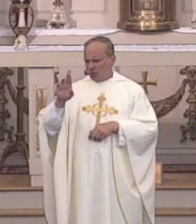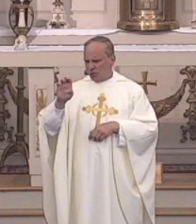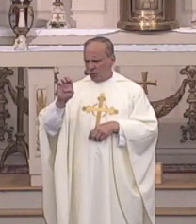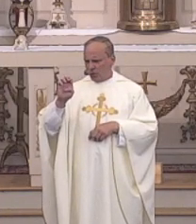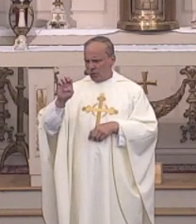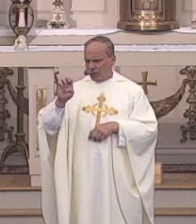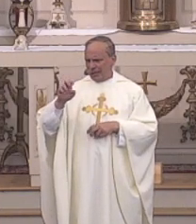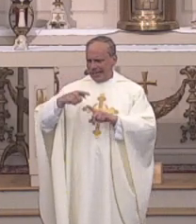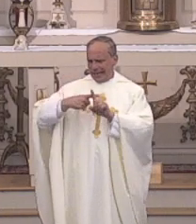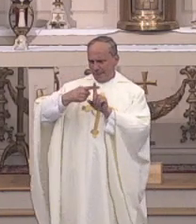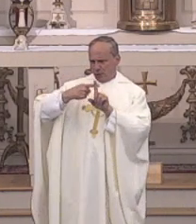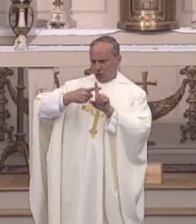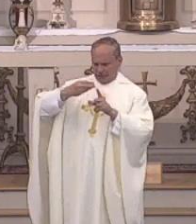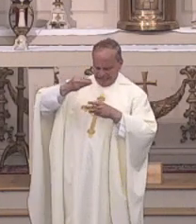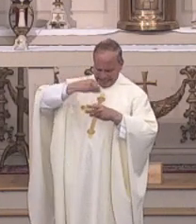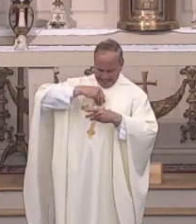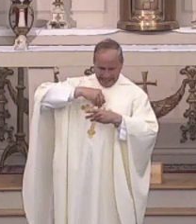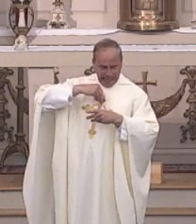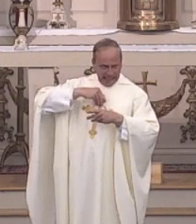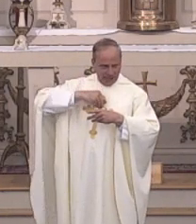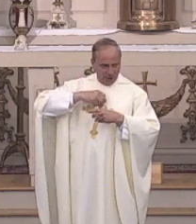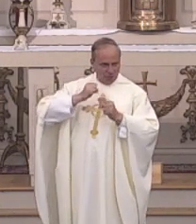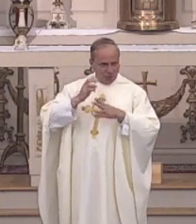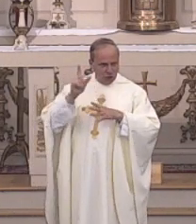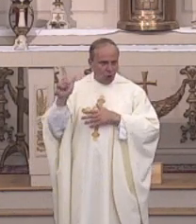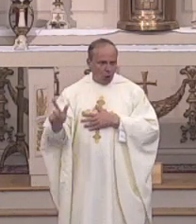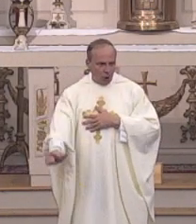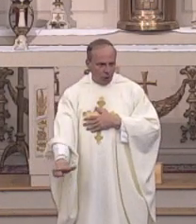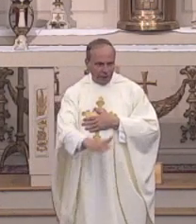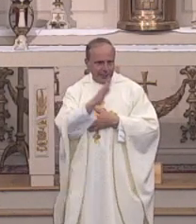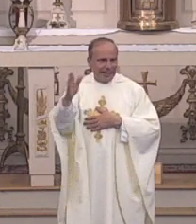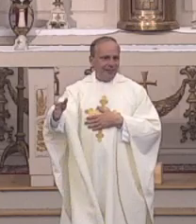saying, he's going to die.